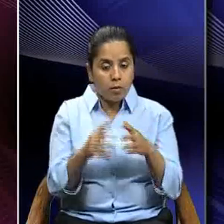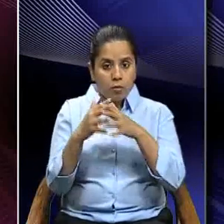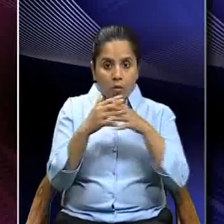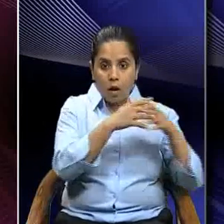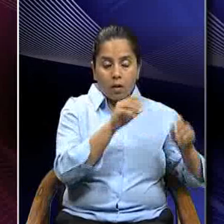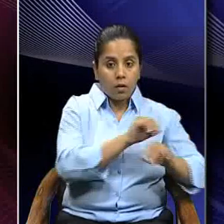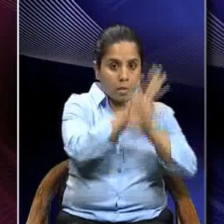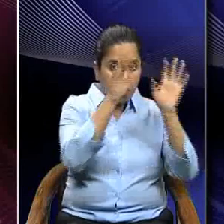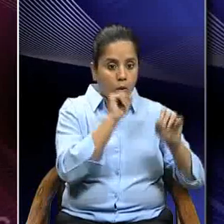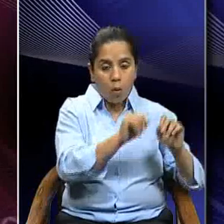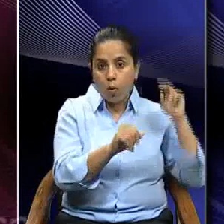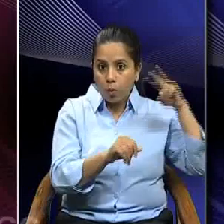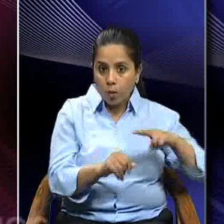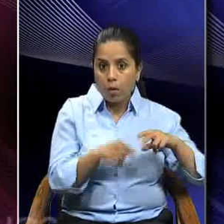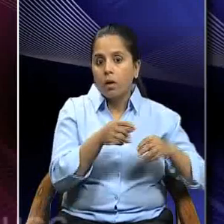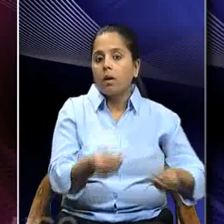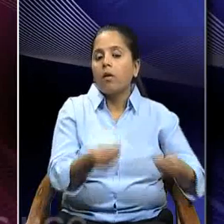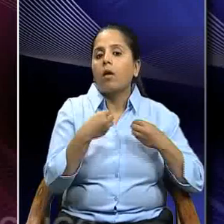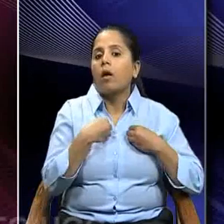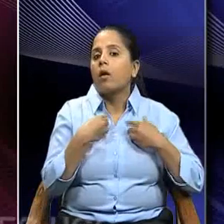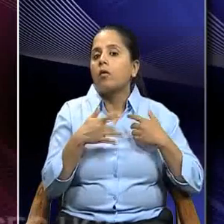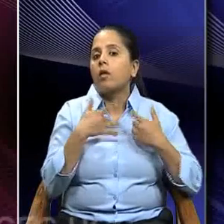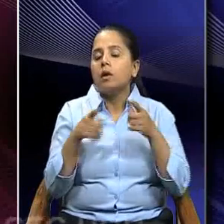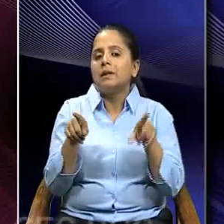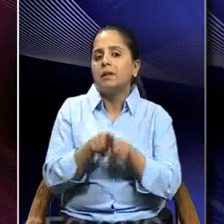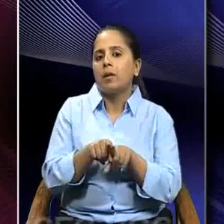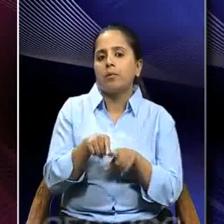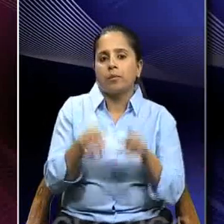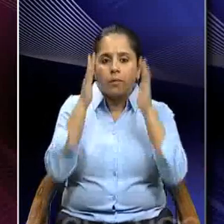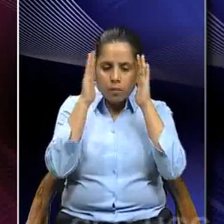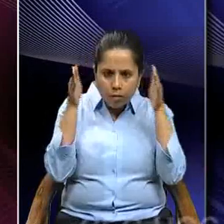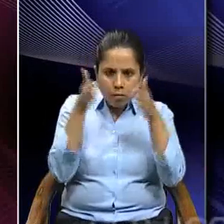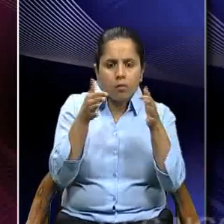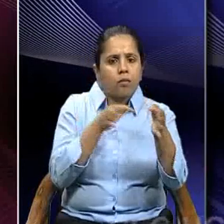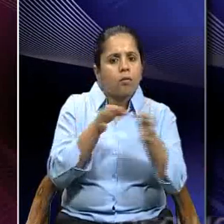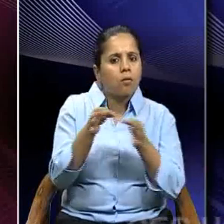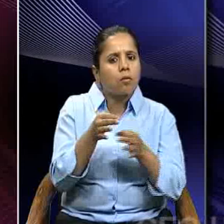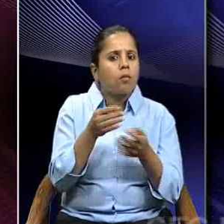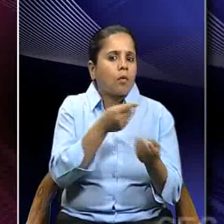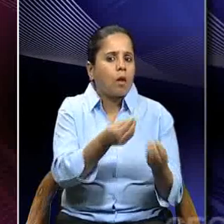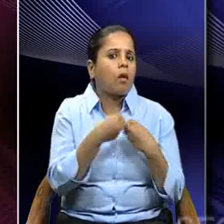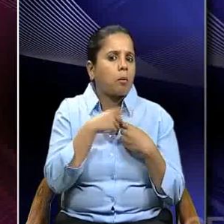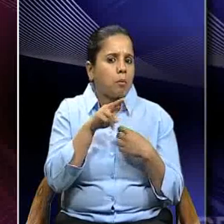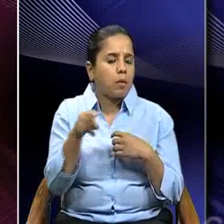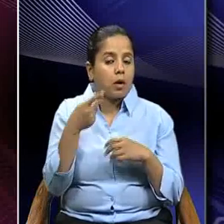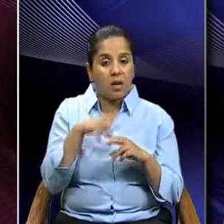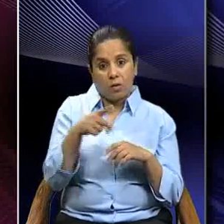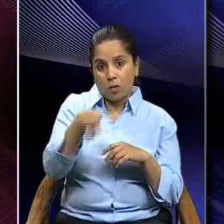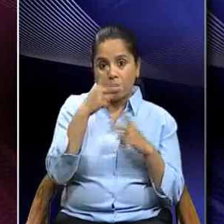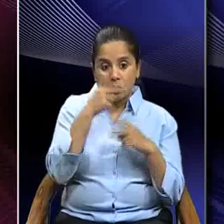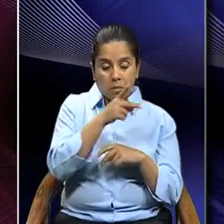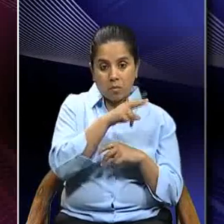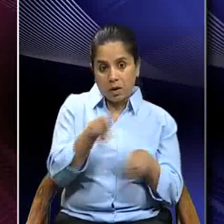Enlightenment perspective, it is giving us a kind of narrow definition of knowledge, we can say. But if you look at the definition